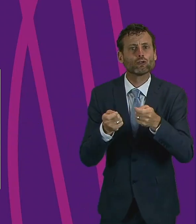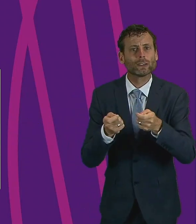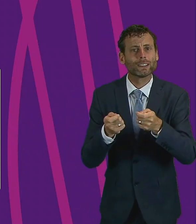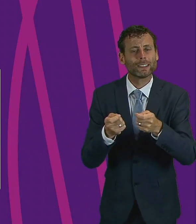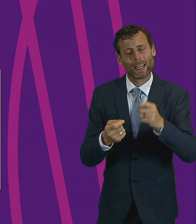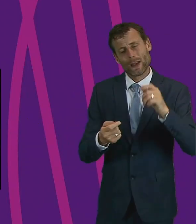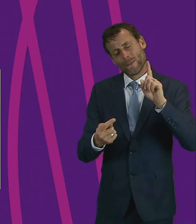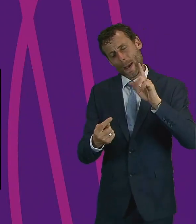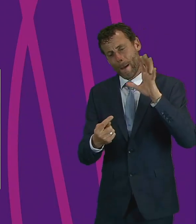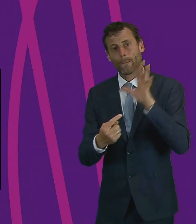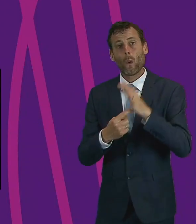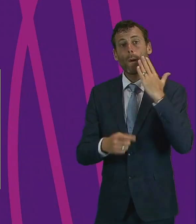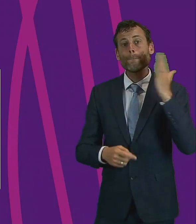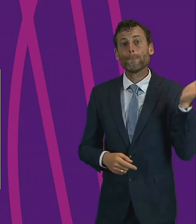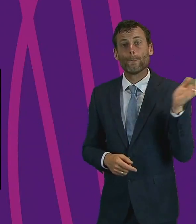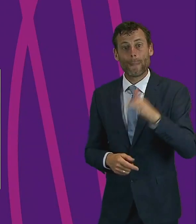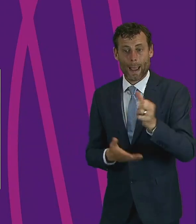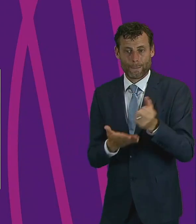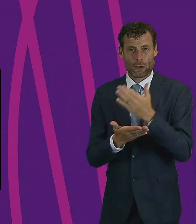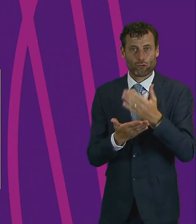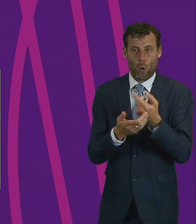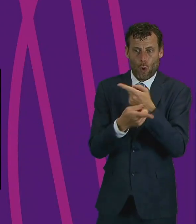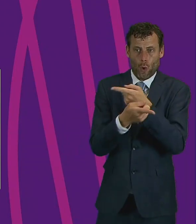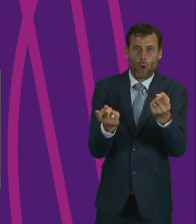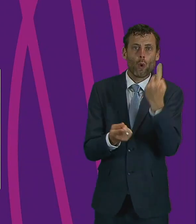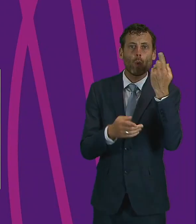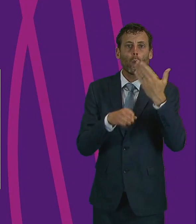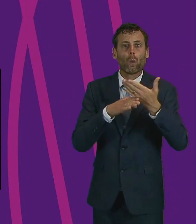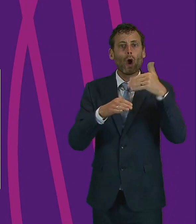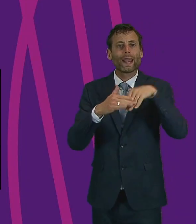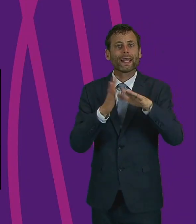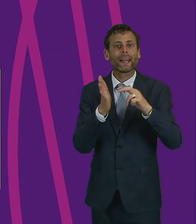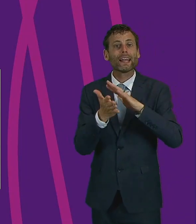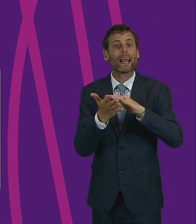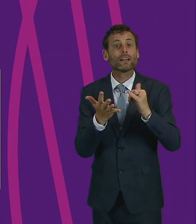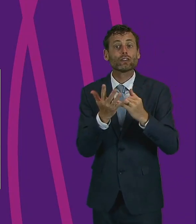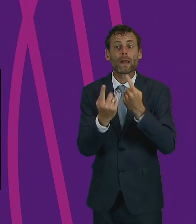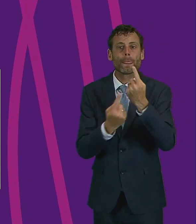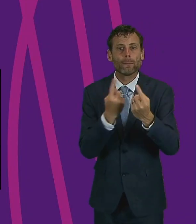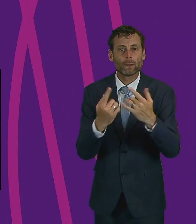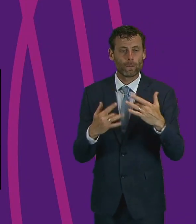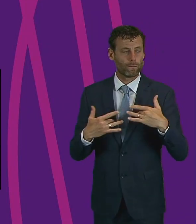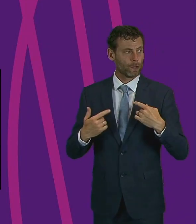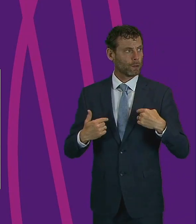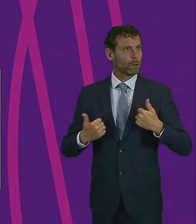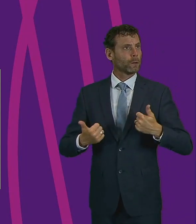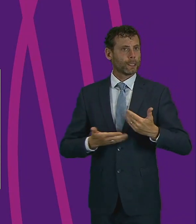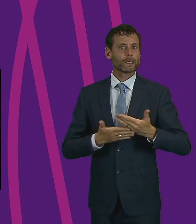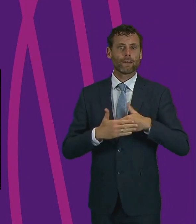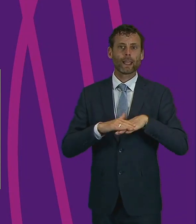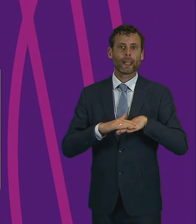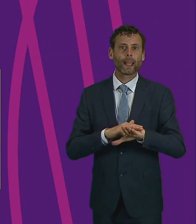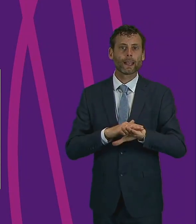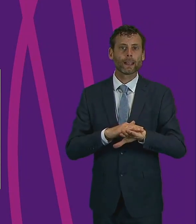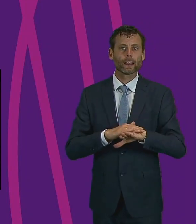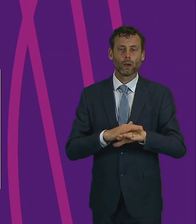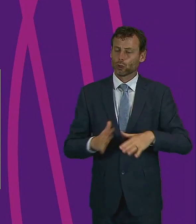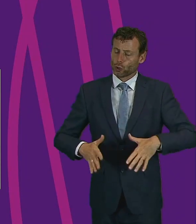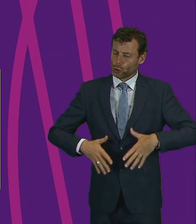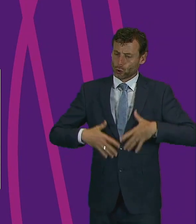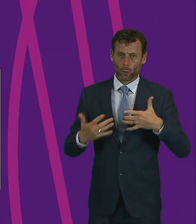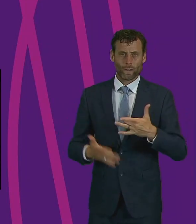forefront. Presiding Officer, the NHS did not fail us in this crisis, and moving forward, we must not fail